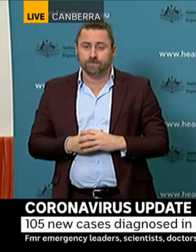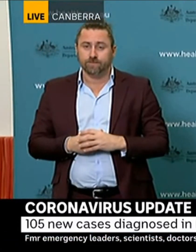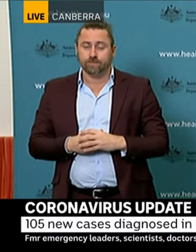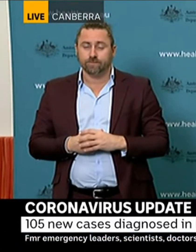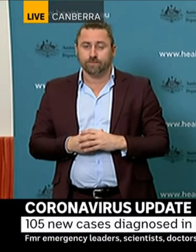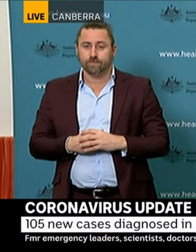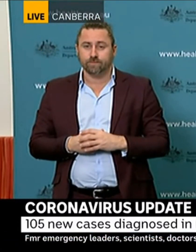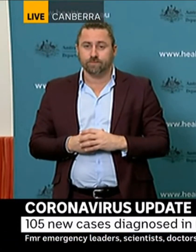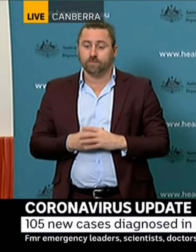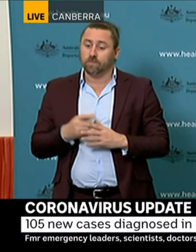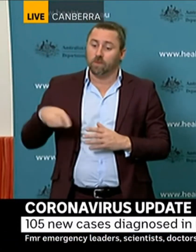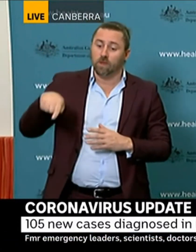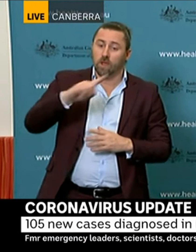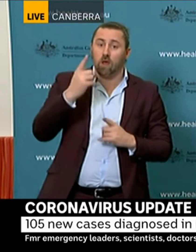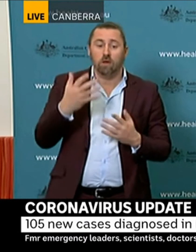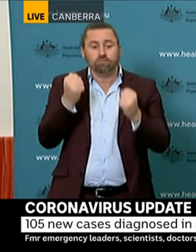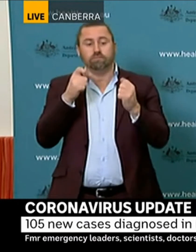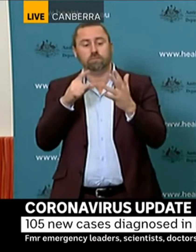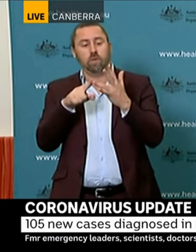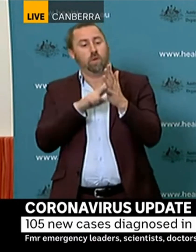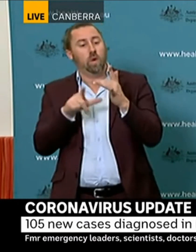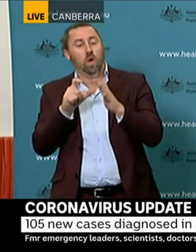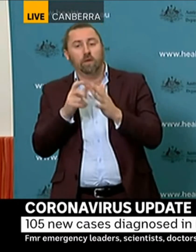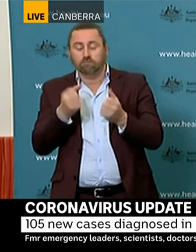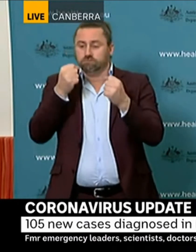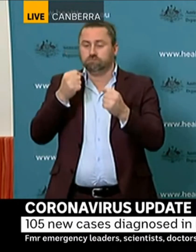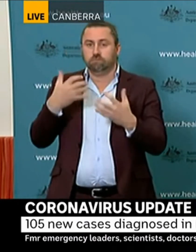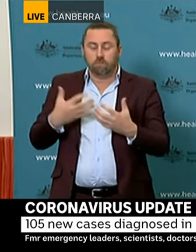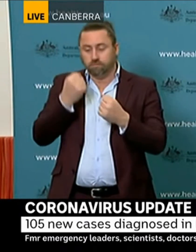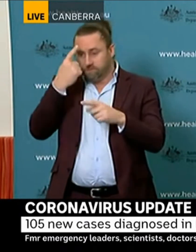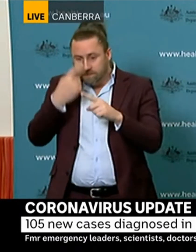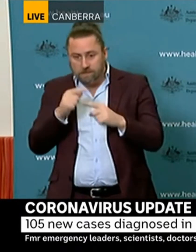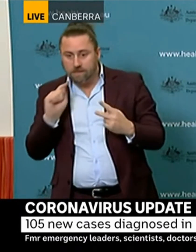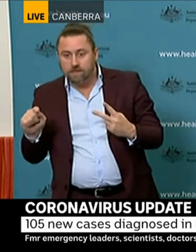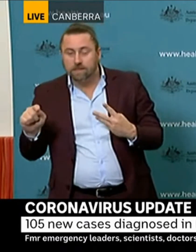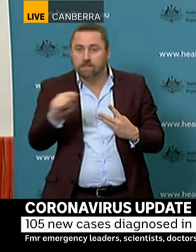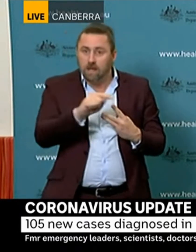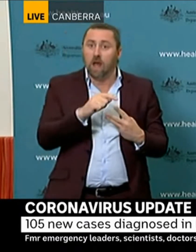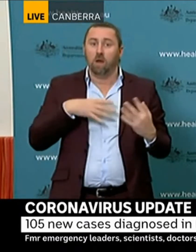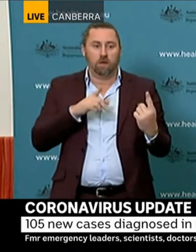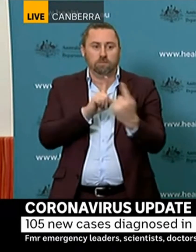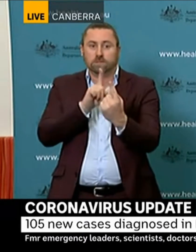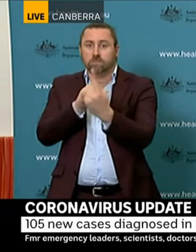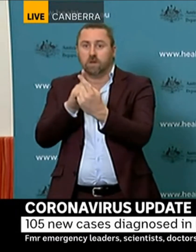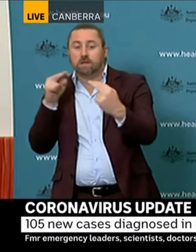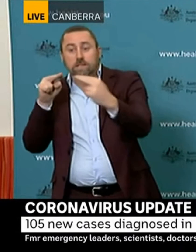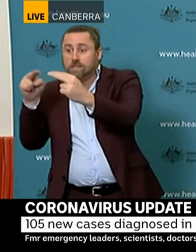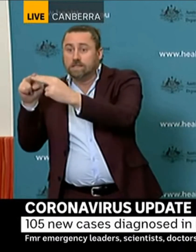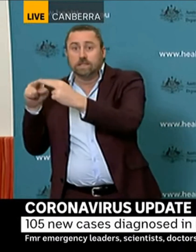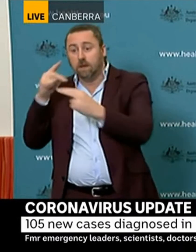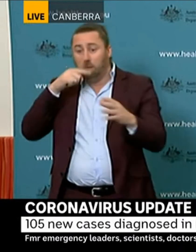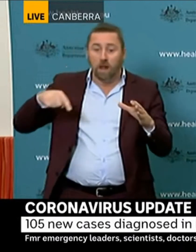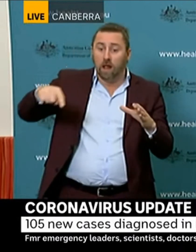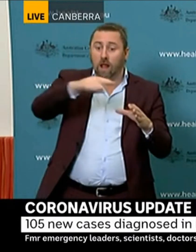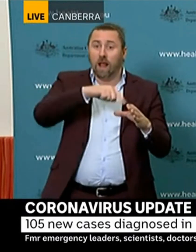to contract the virus and to have contact with others and thereby increase that community transmission